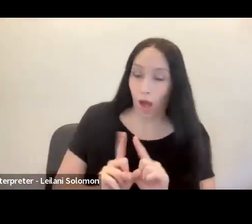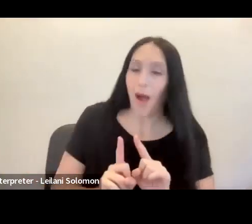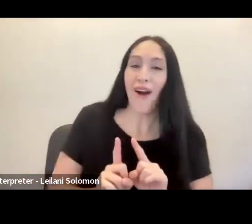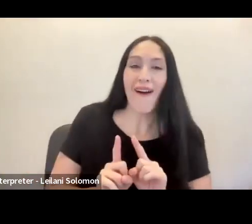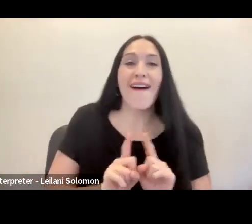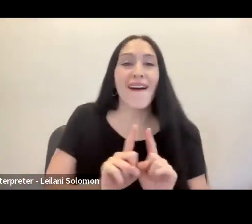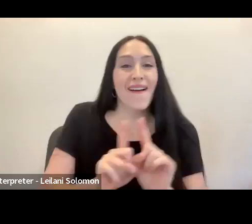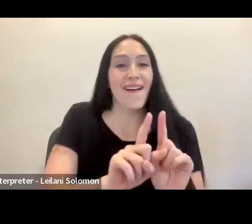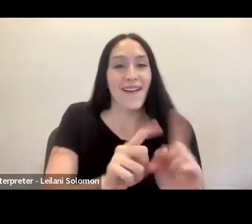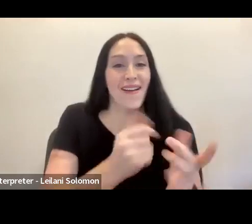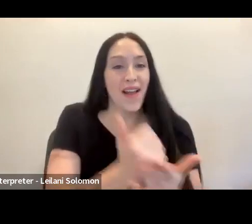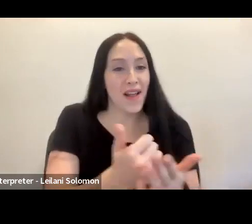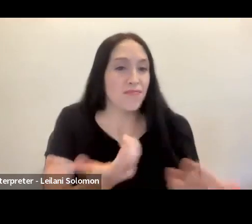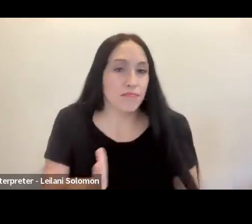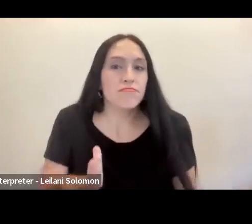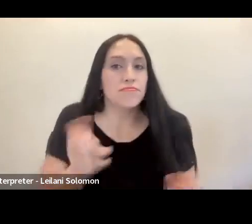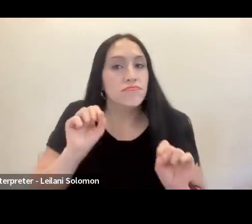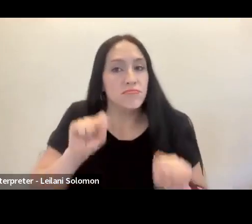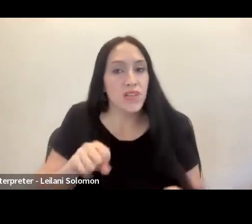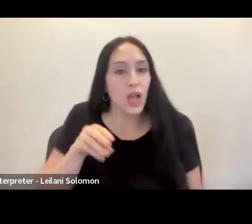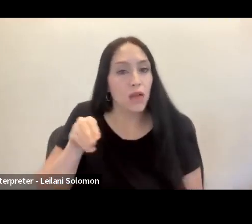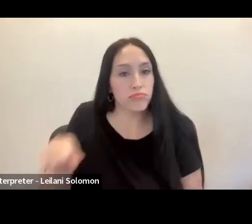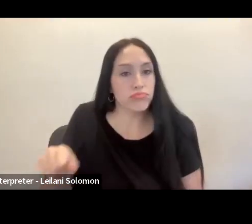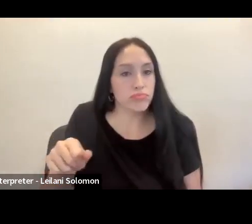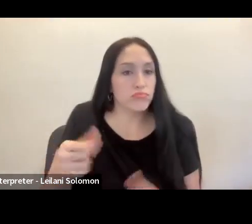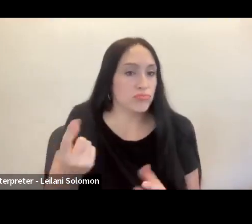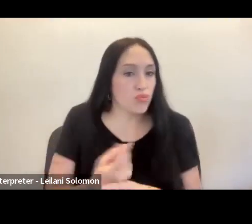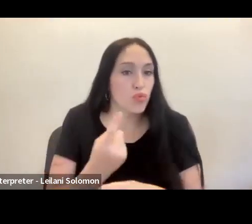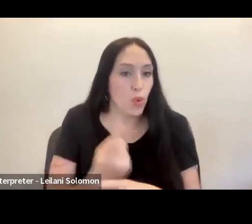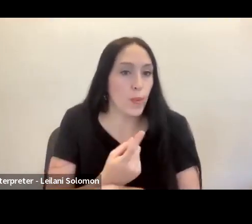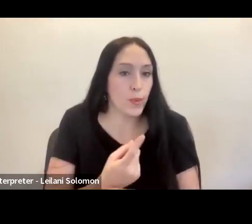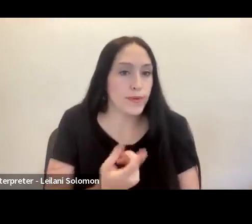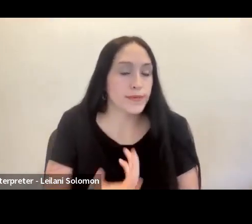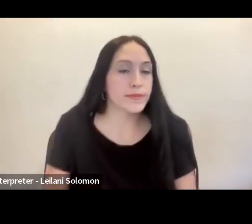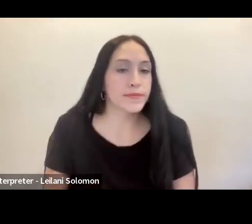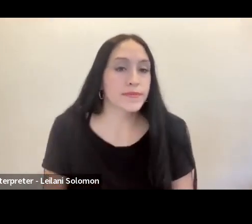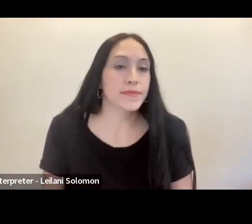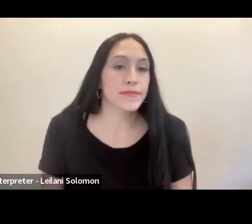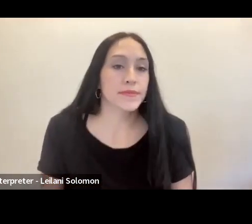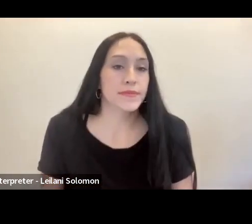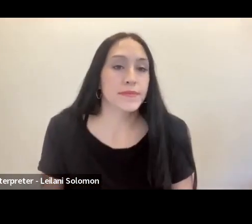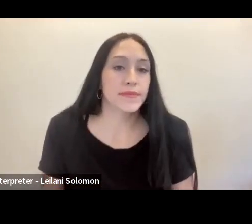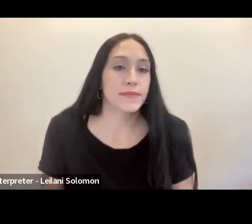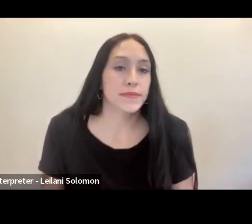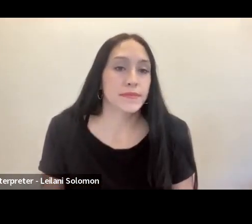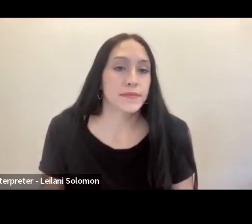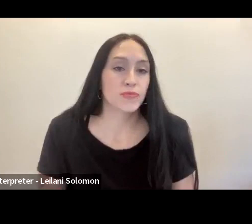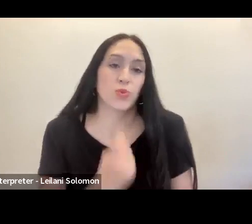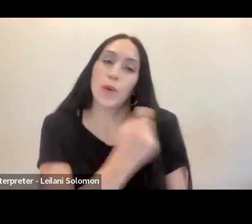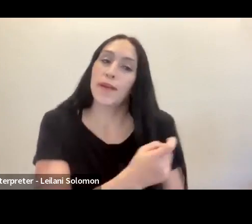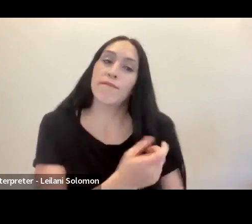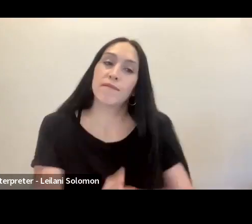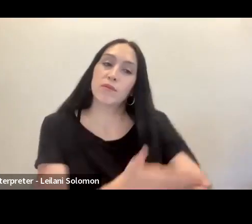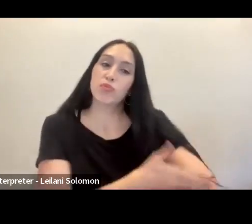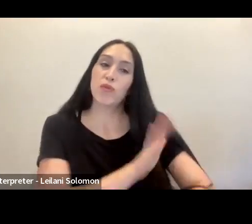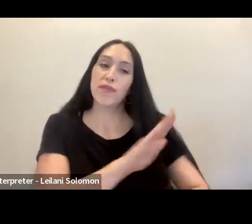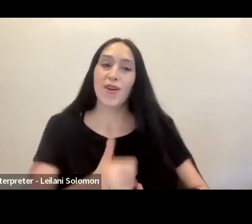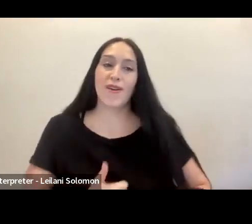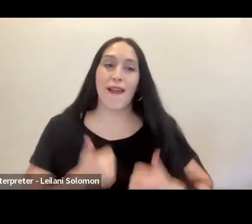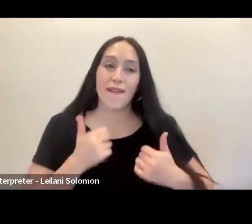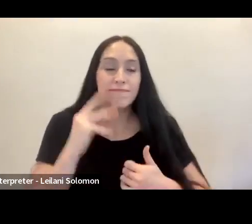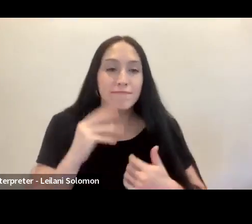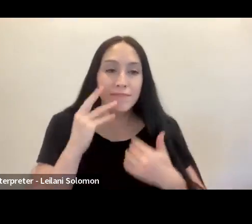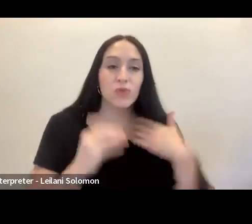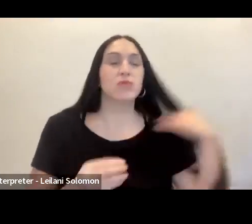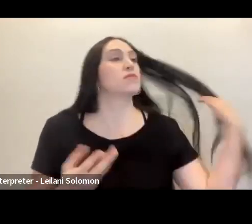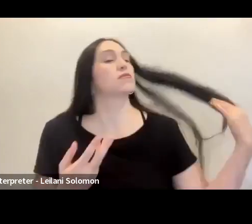humid. But yeah, that would be an appropriate use of expenditures of an able account to give that person a better life and some more